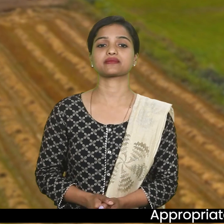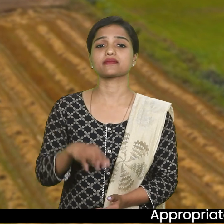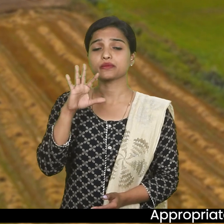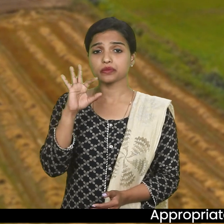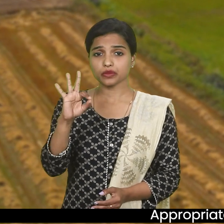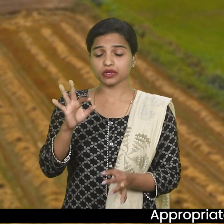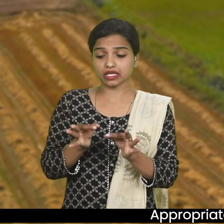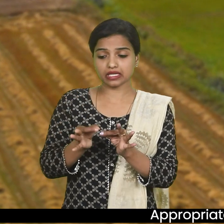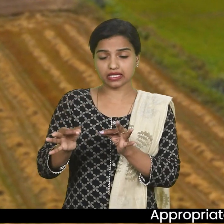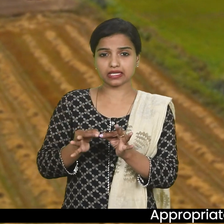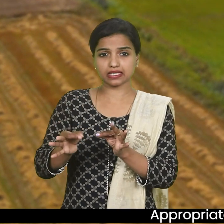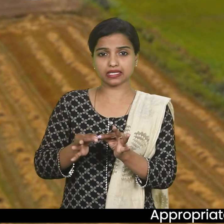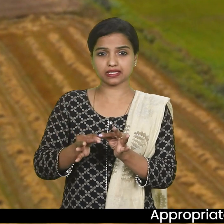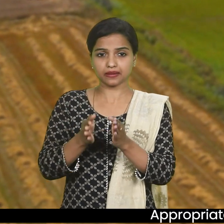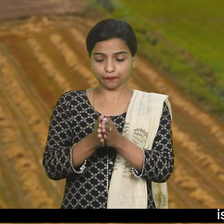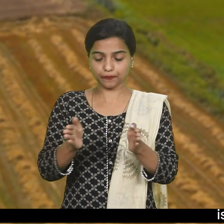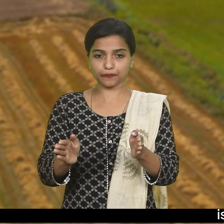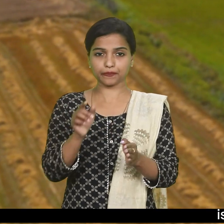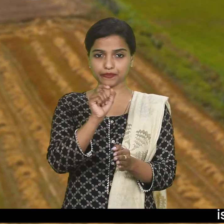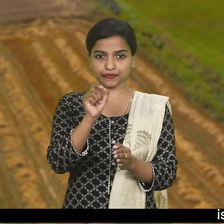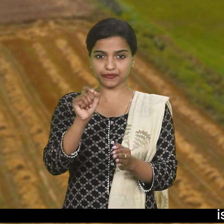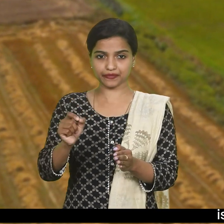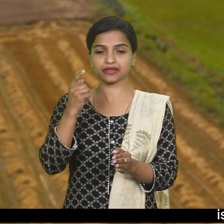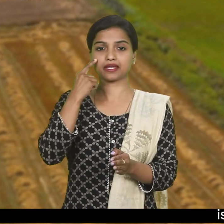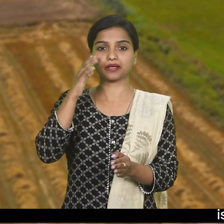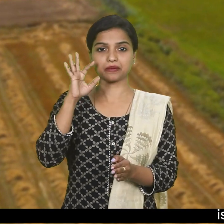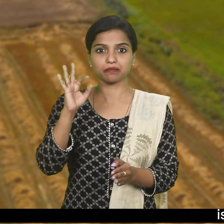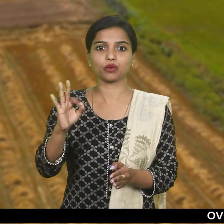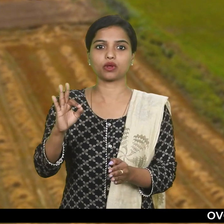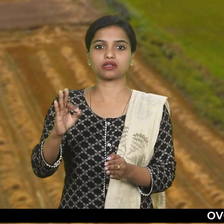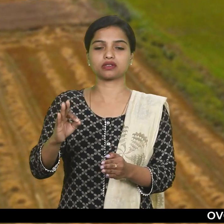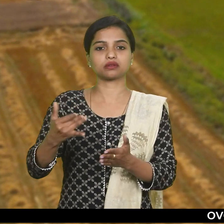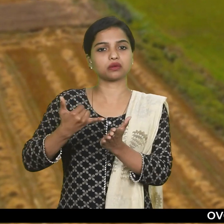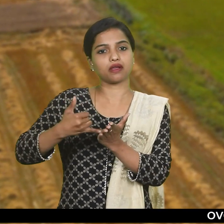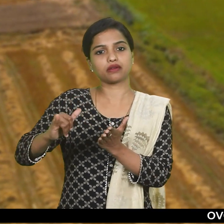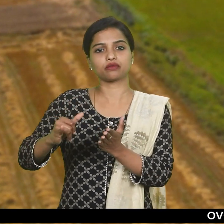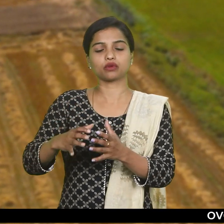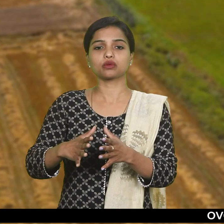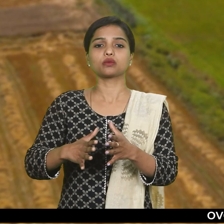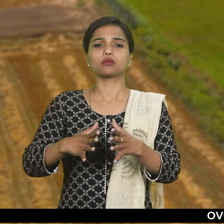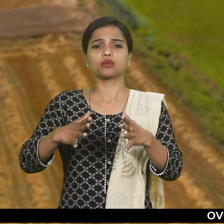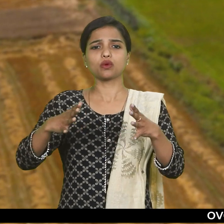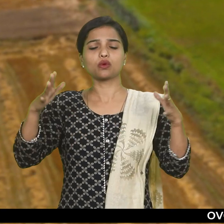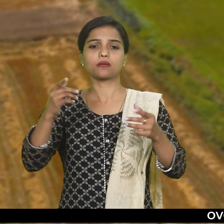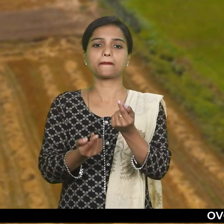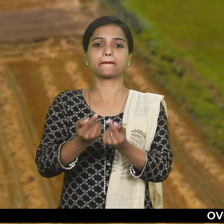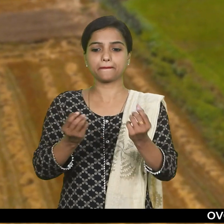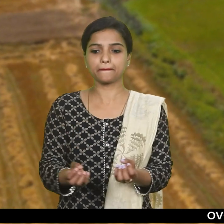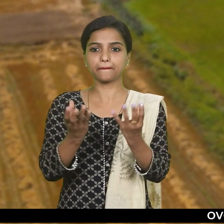Appropriate distance between the seeds is necessary to avoid overcrowding of plants.